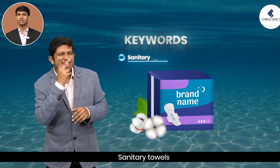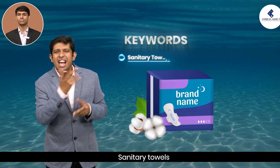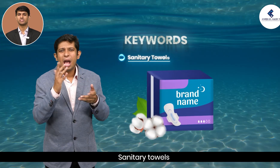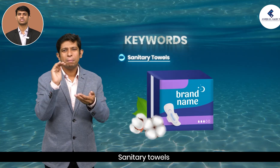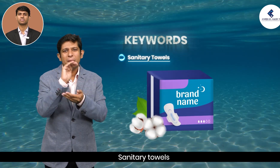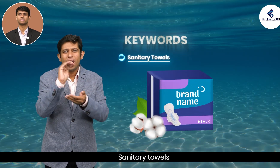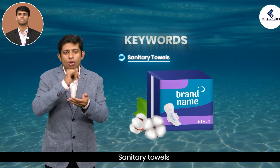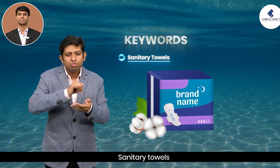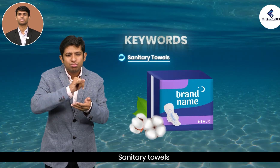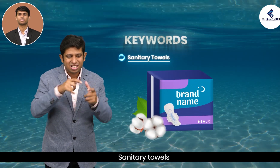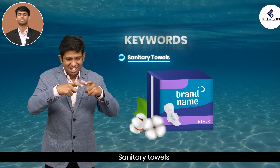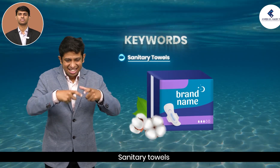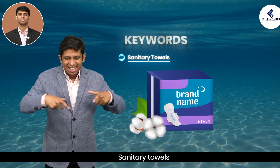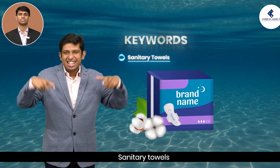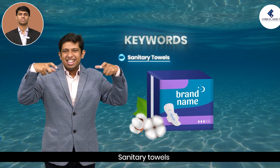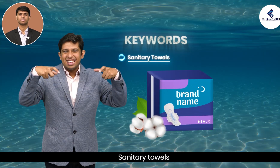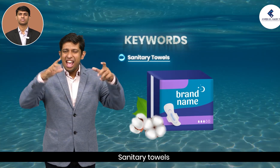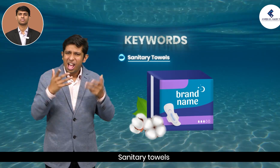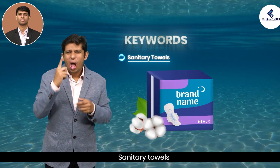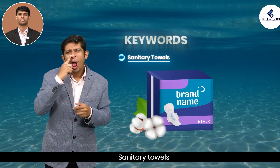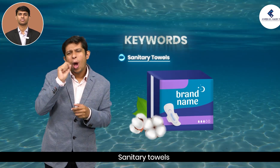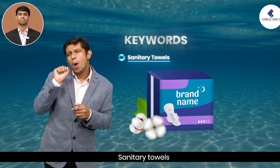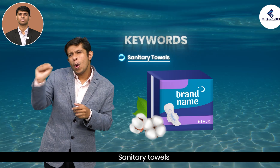sanitary towels,